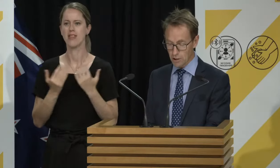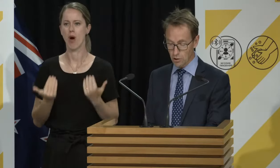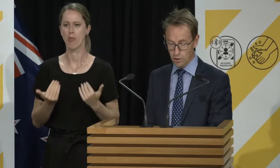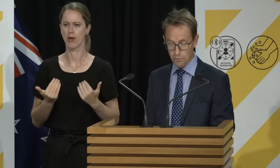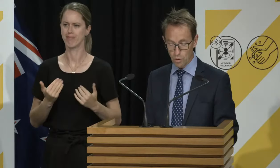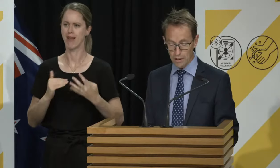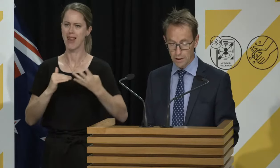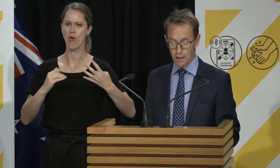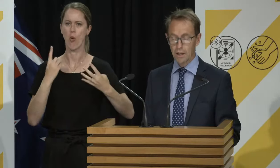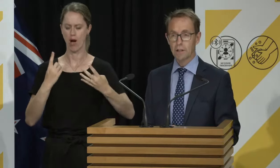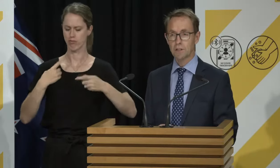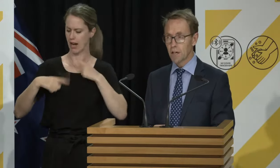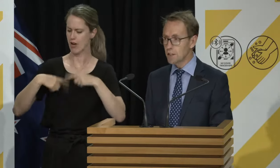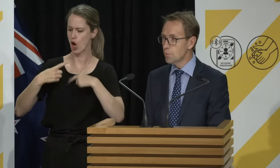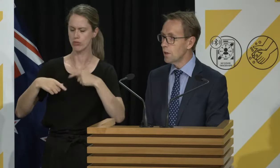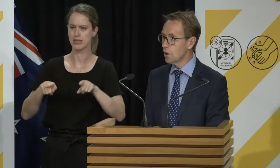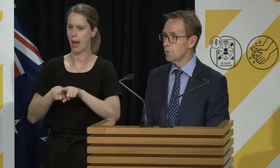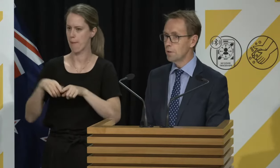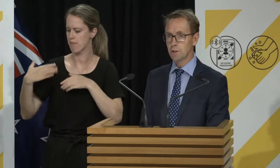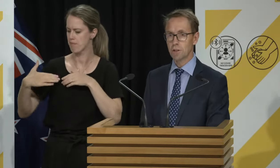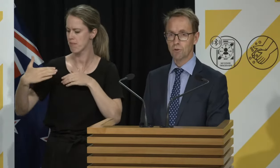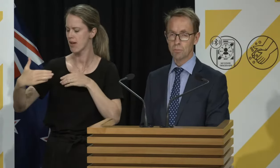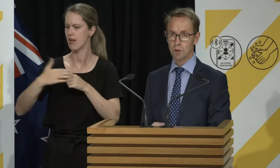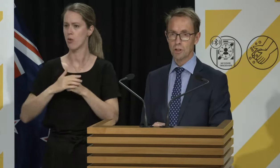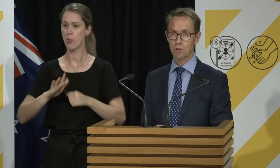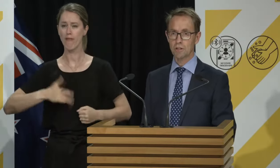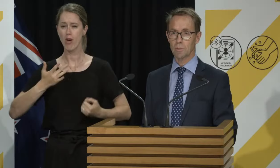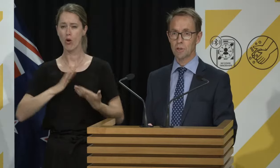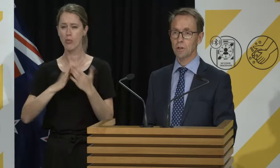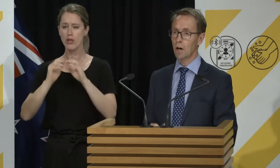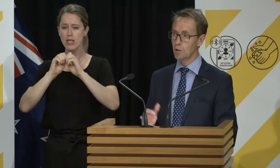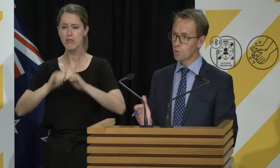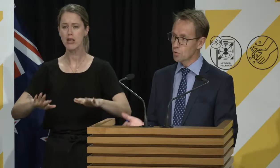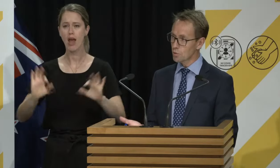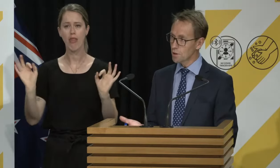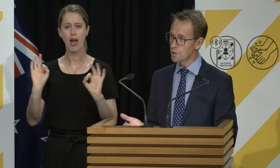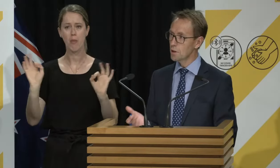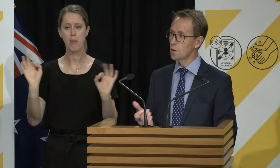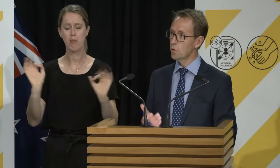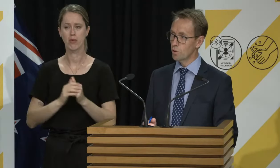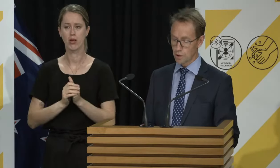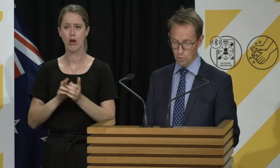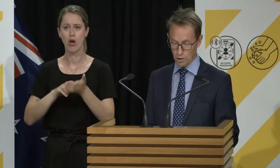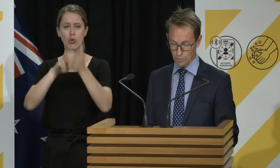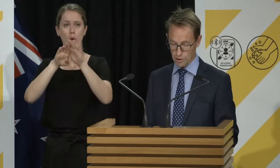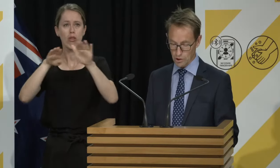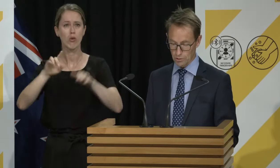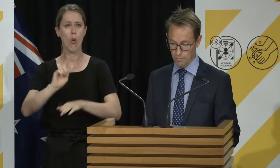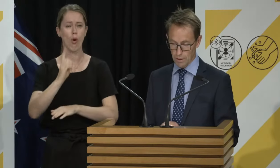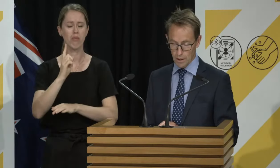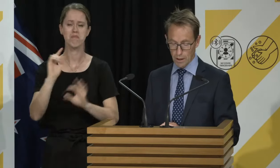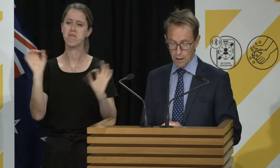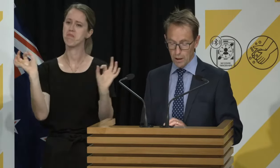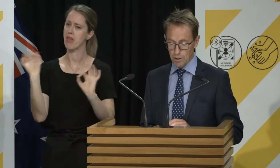remain at alert level 1. To date, we have no evidence of community transmission either in Northland or in the Auckland